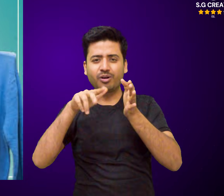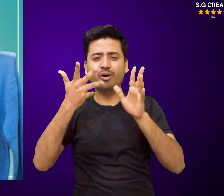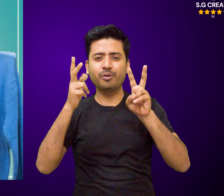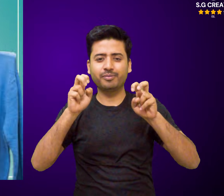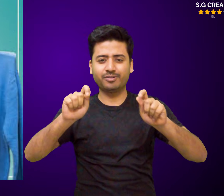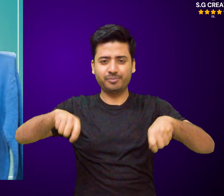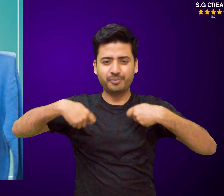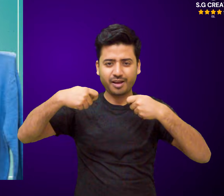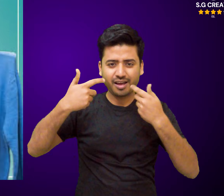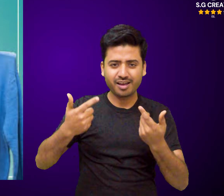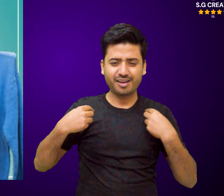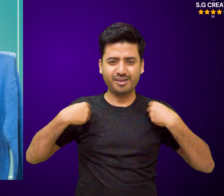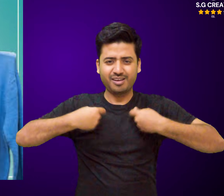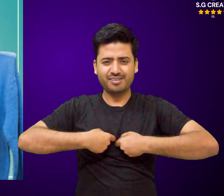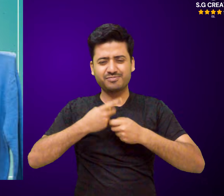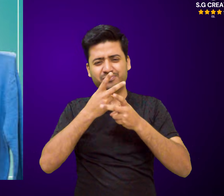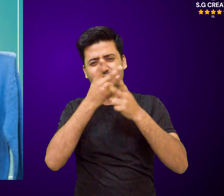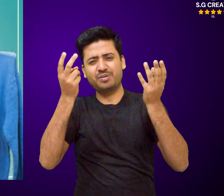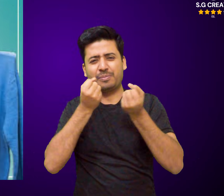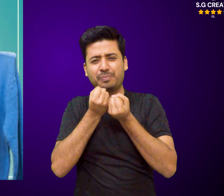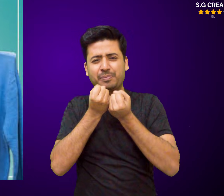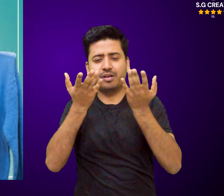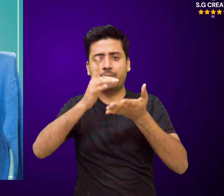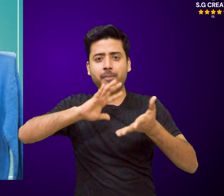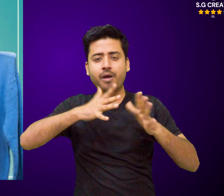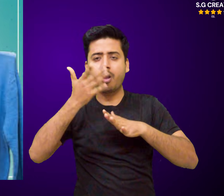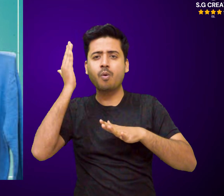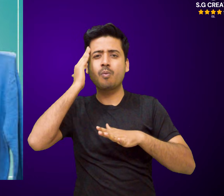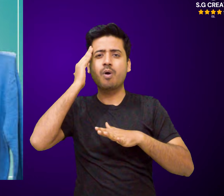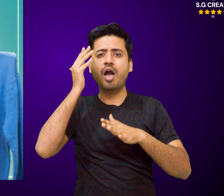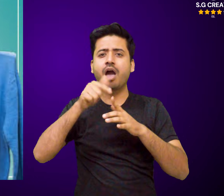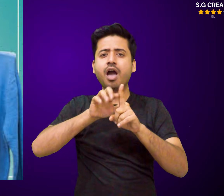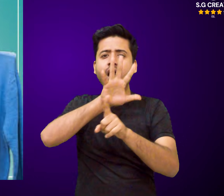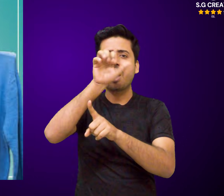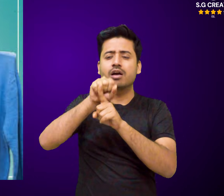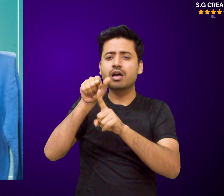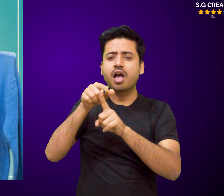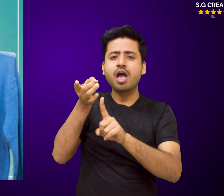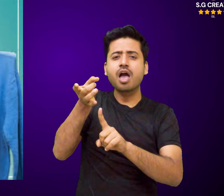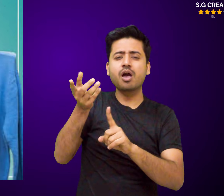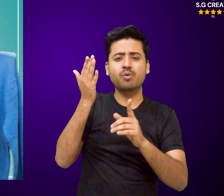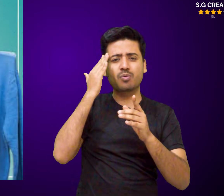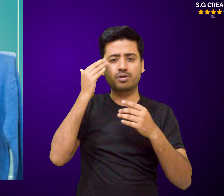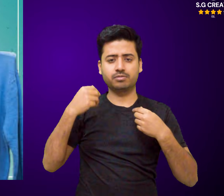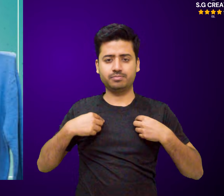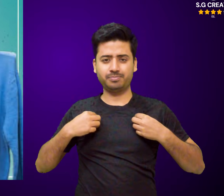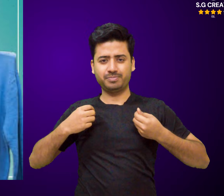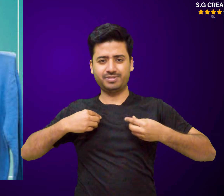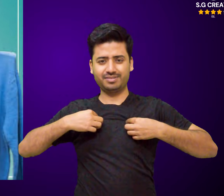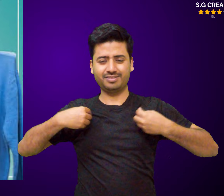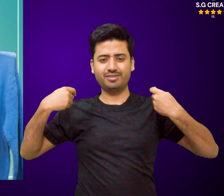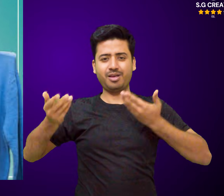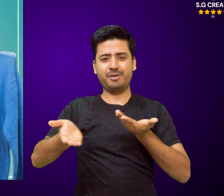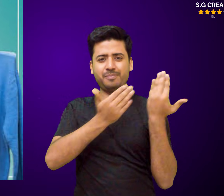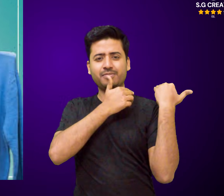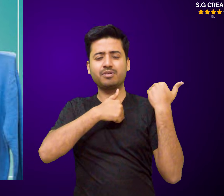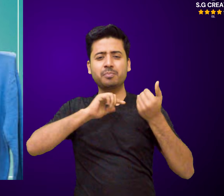durable fabric. In fashion, banana jeans can also refer to a specific curved leg silhouette popularized by designers like